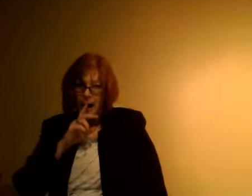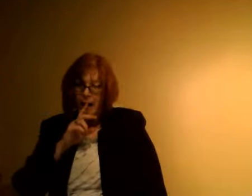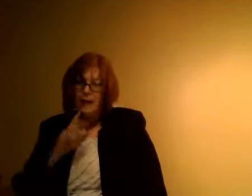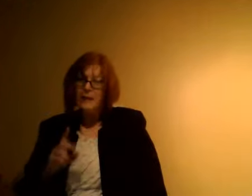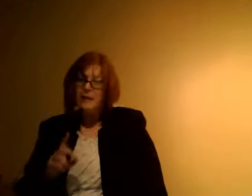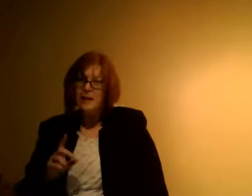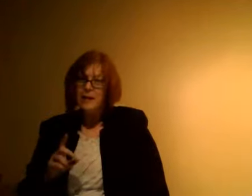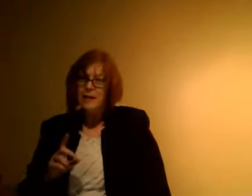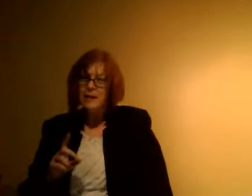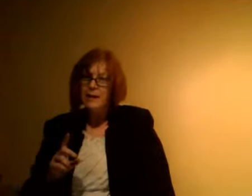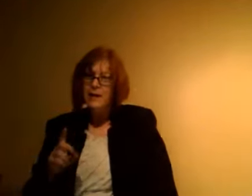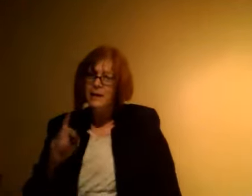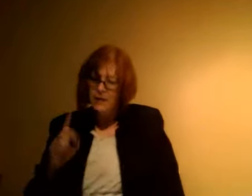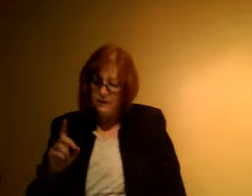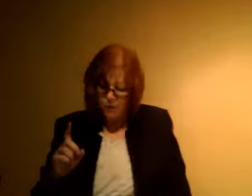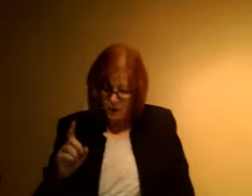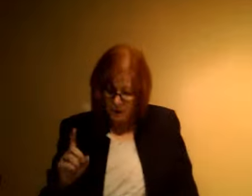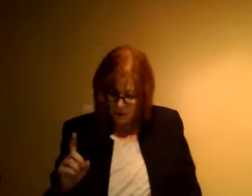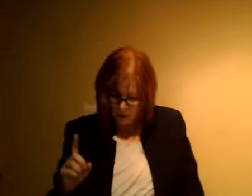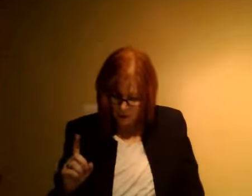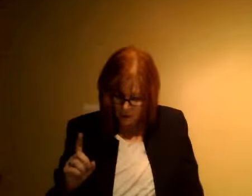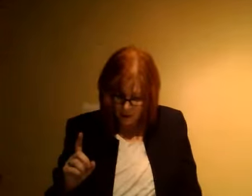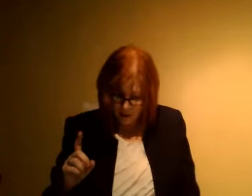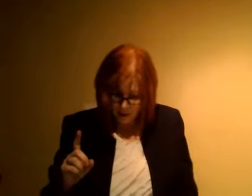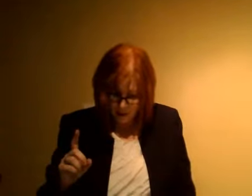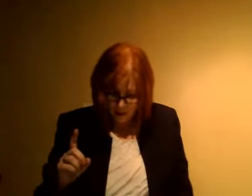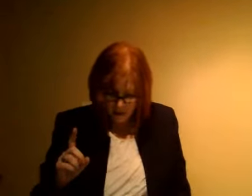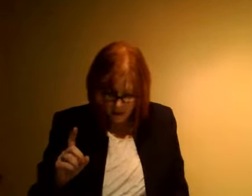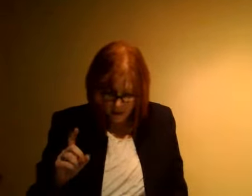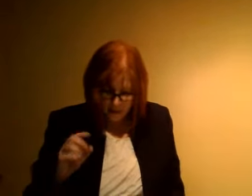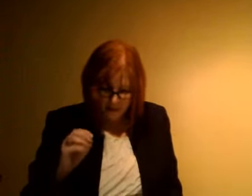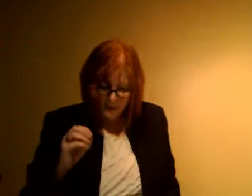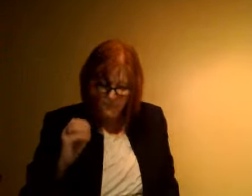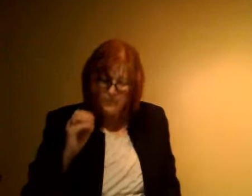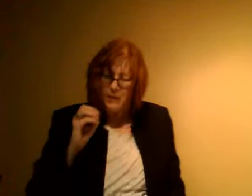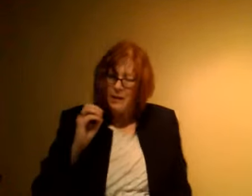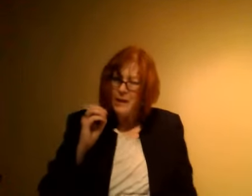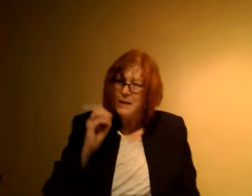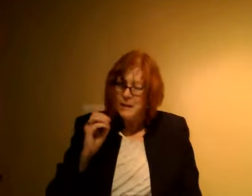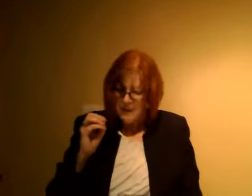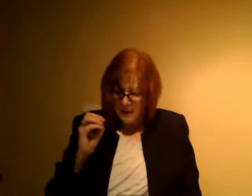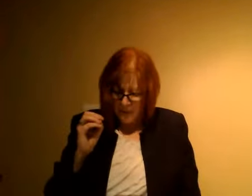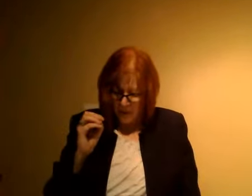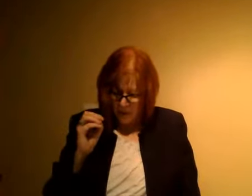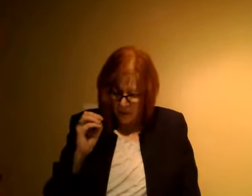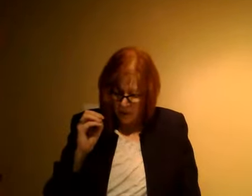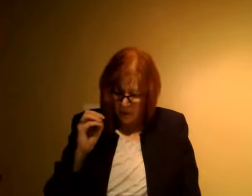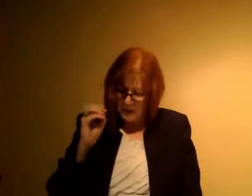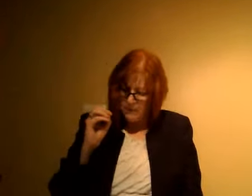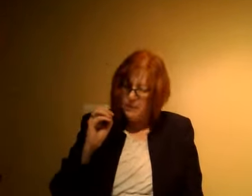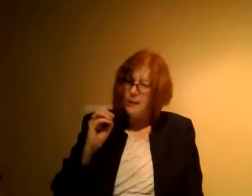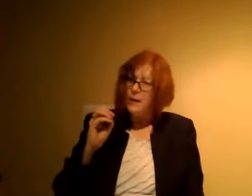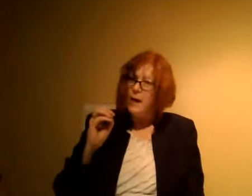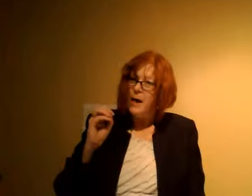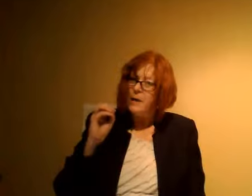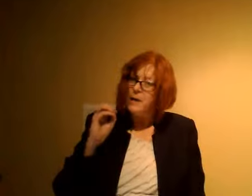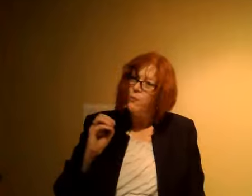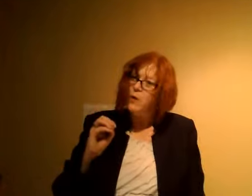I think, therefore I do. Now, let's think about something that